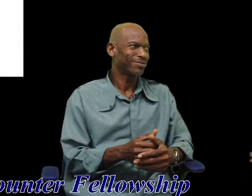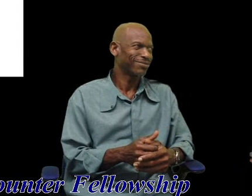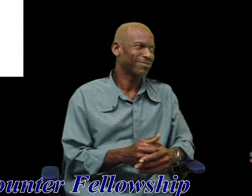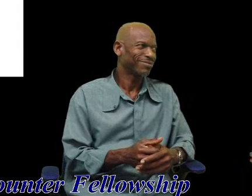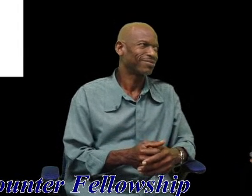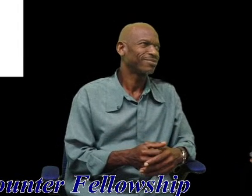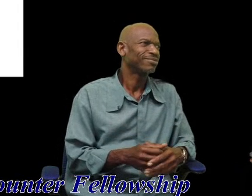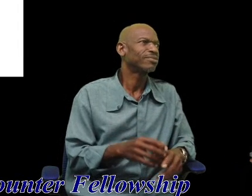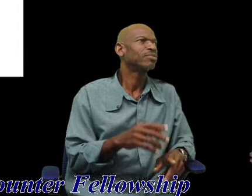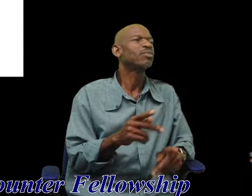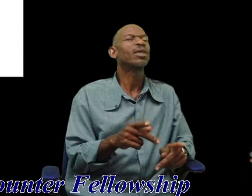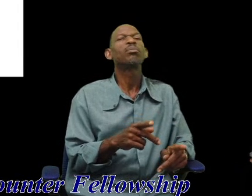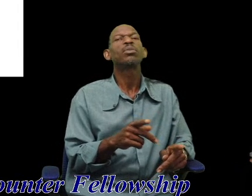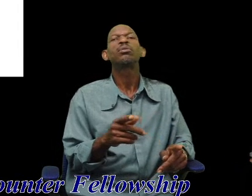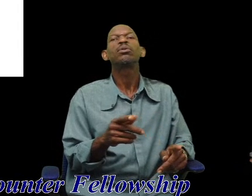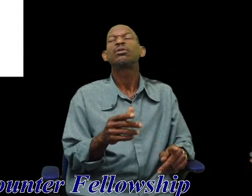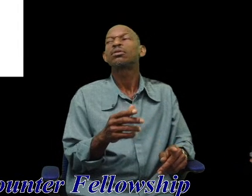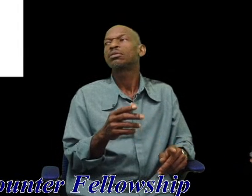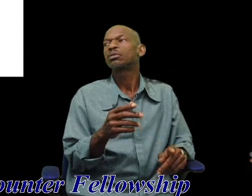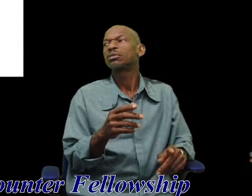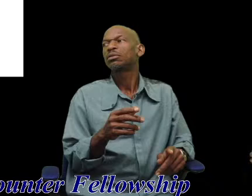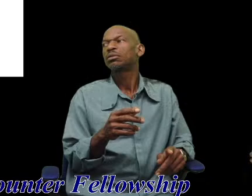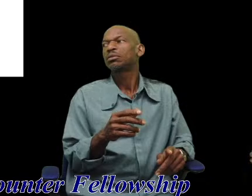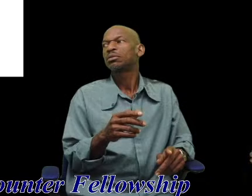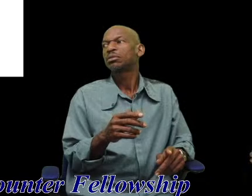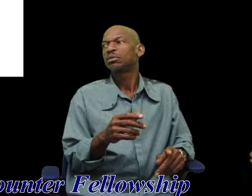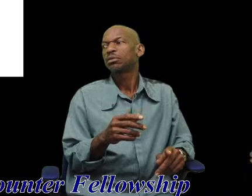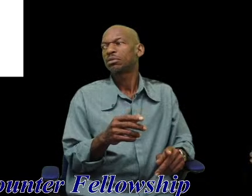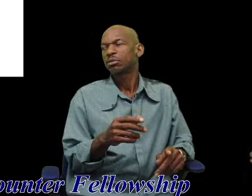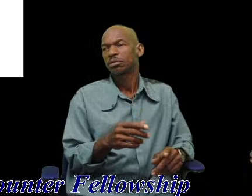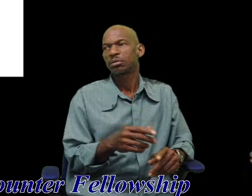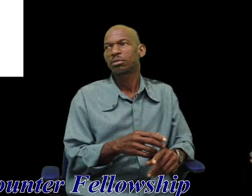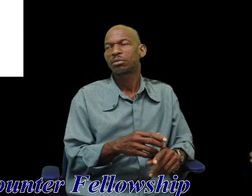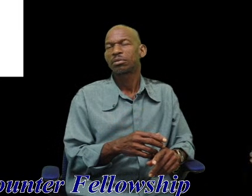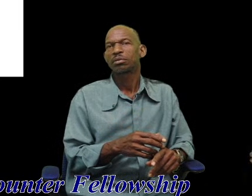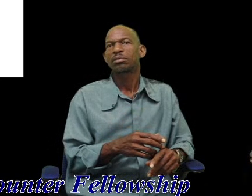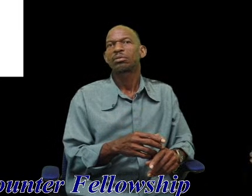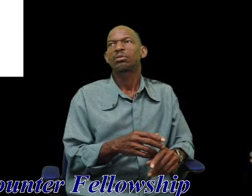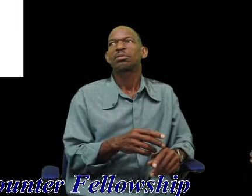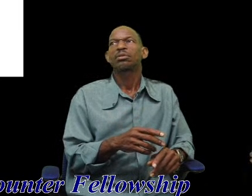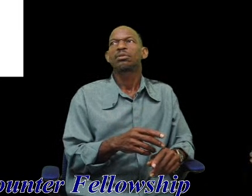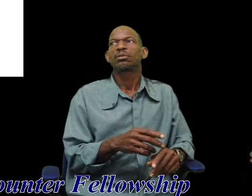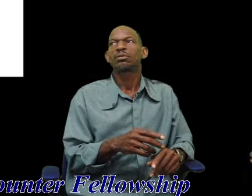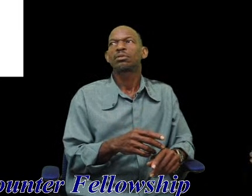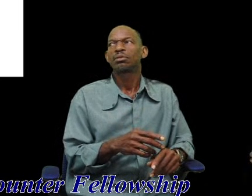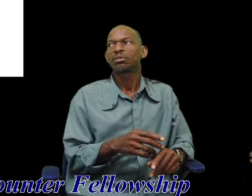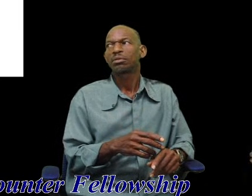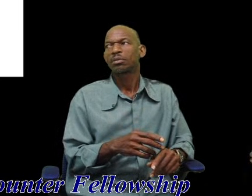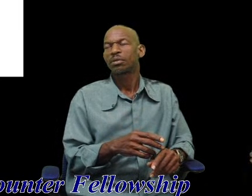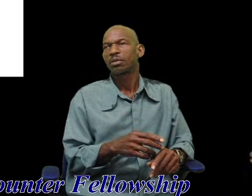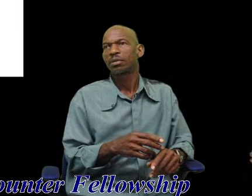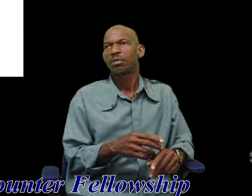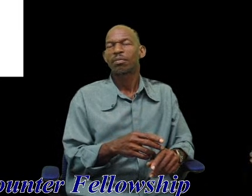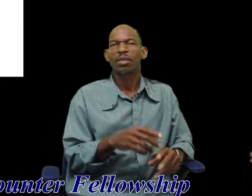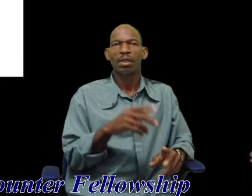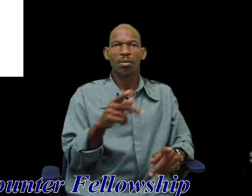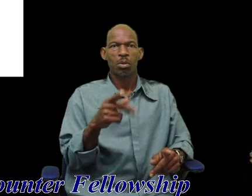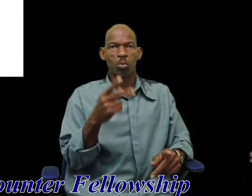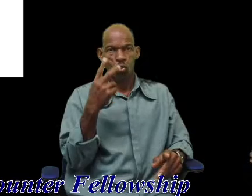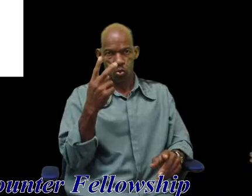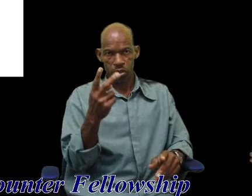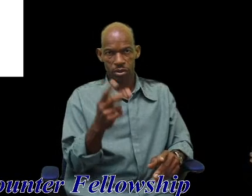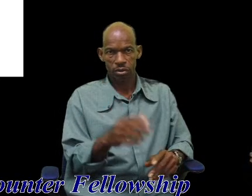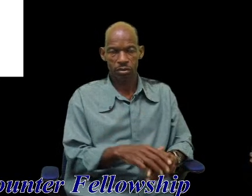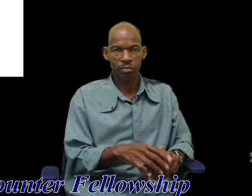face, let me see if I can see those who are on Zoom. I have